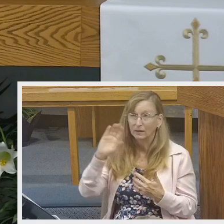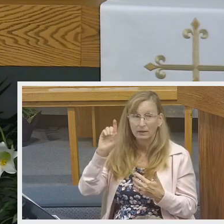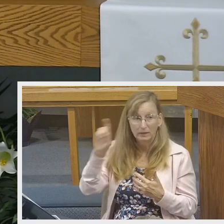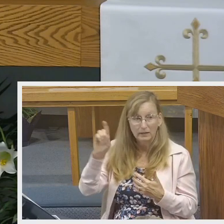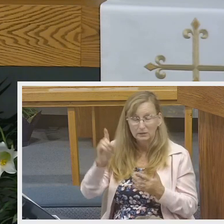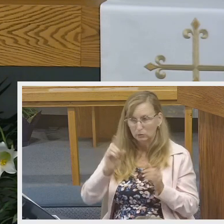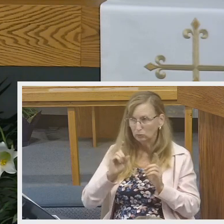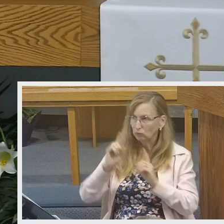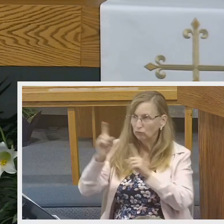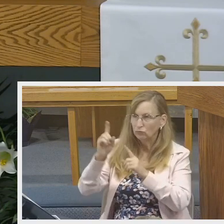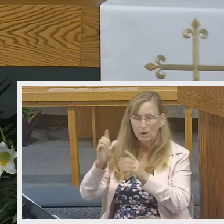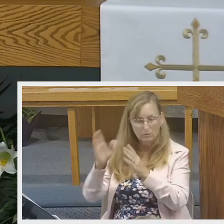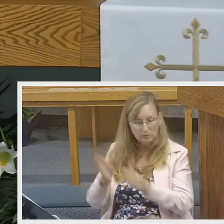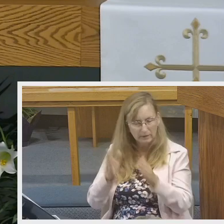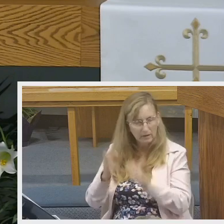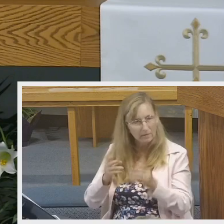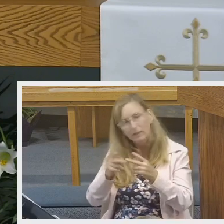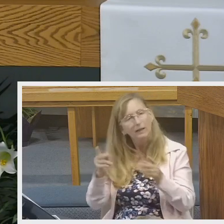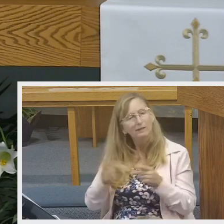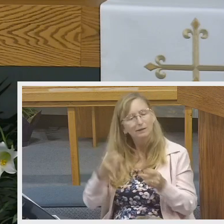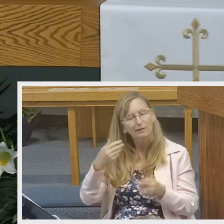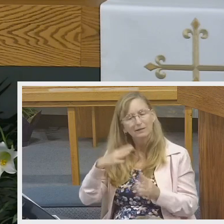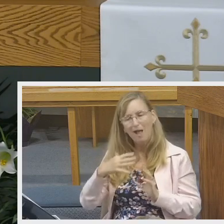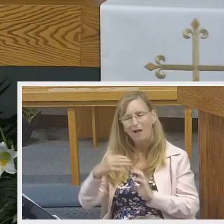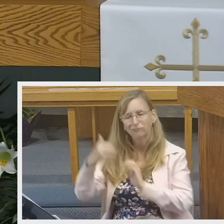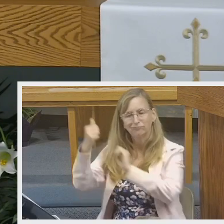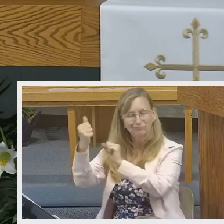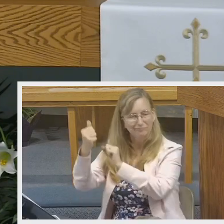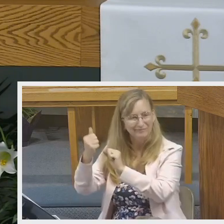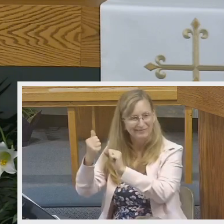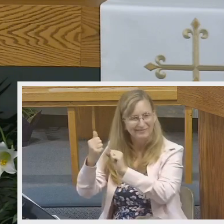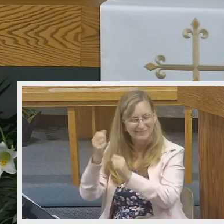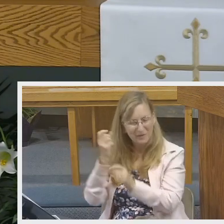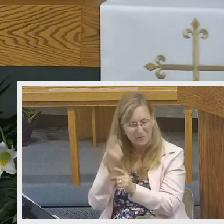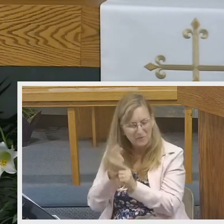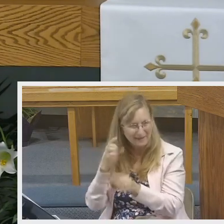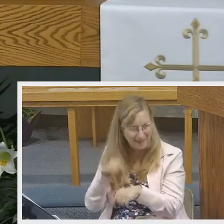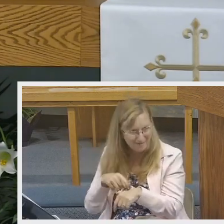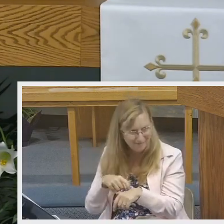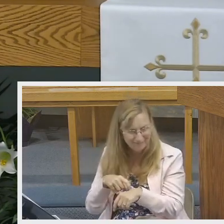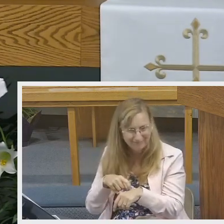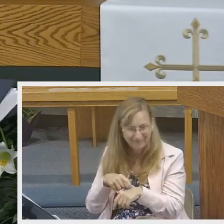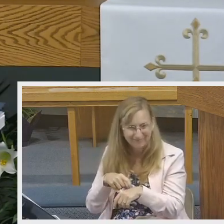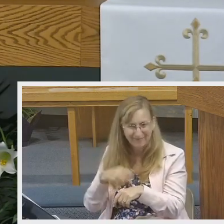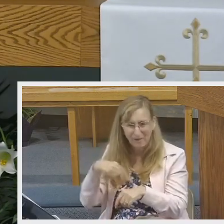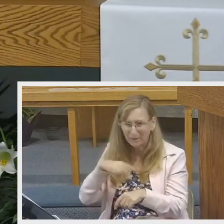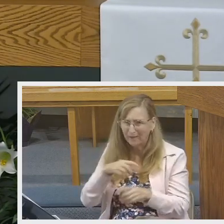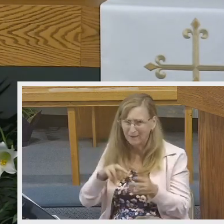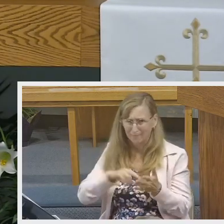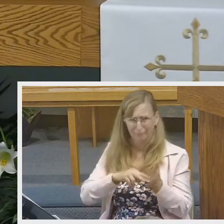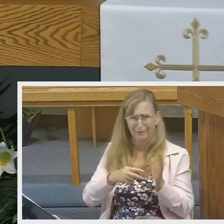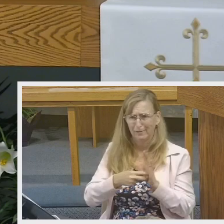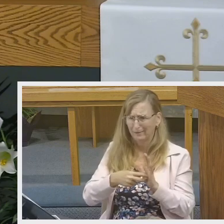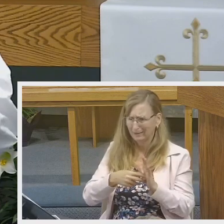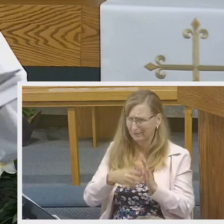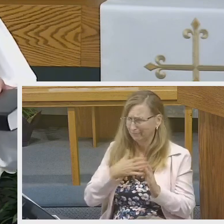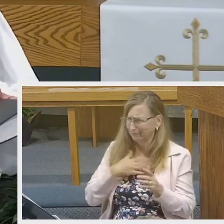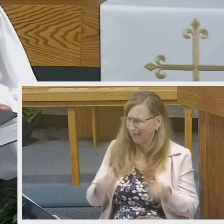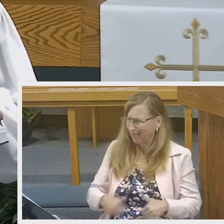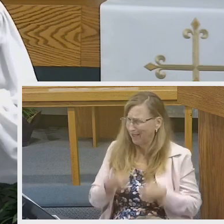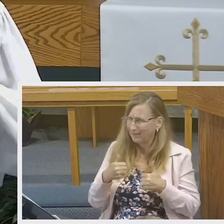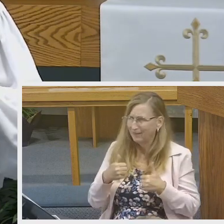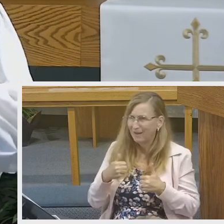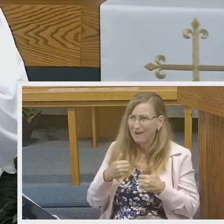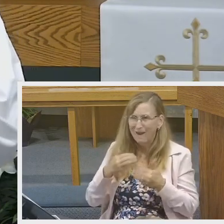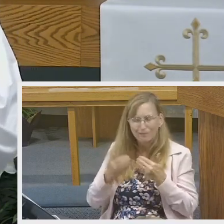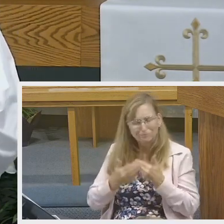us and has promised to come back and take us there when the time is right. We can tell him that we have a purpose in our life. Our whole life is